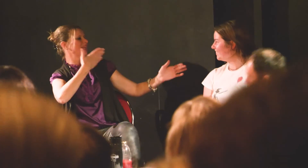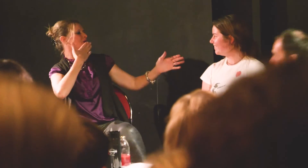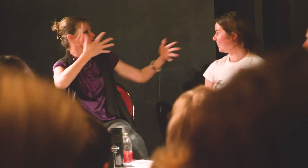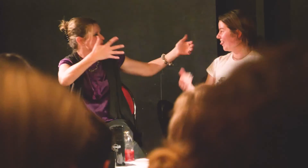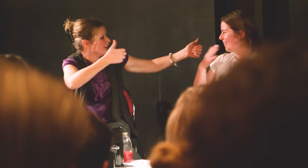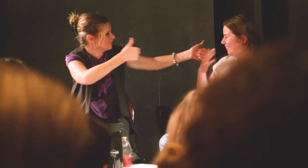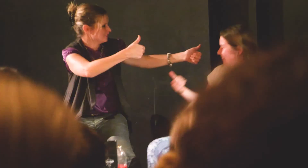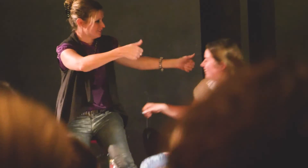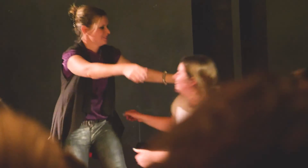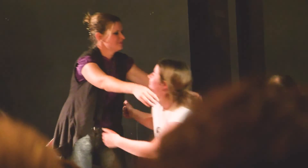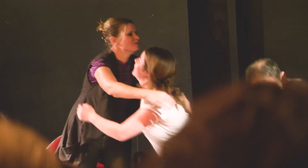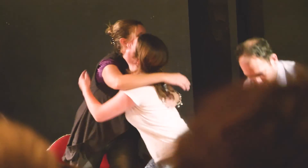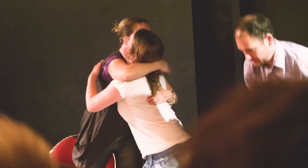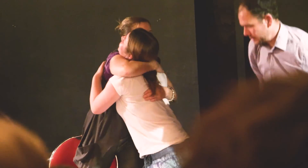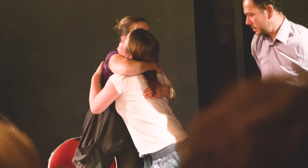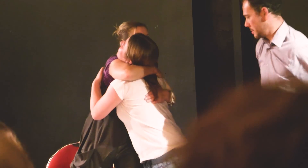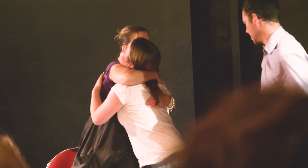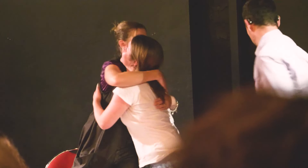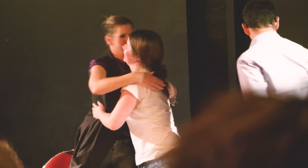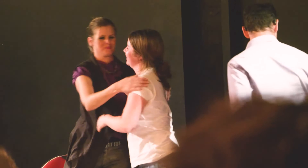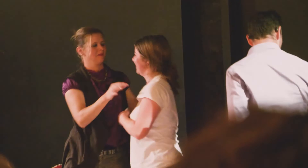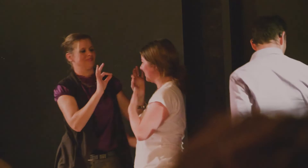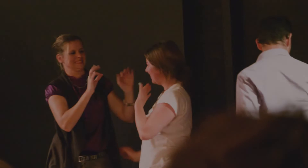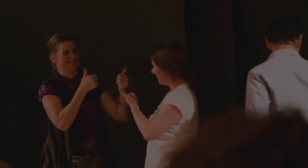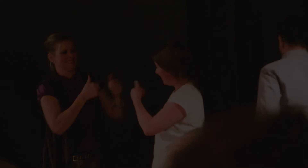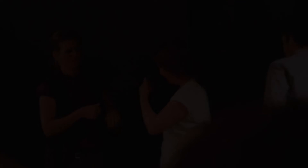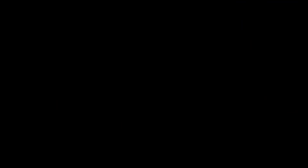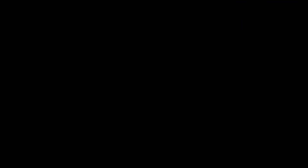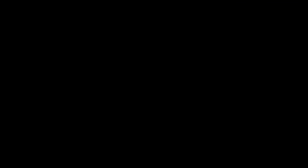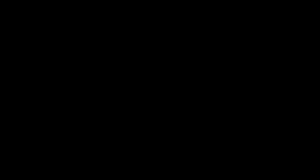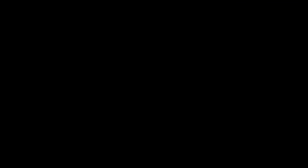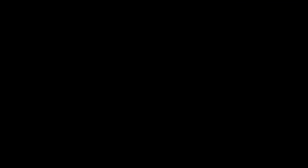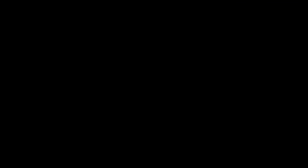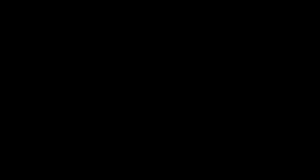That's